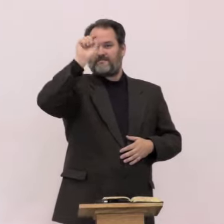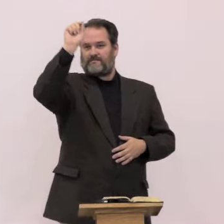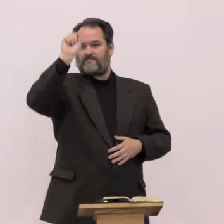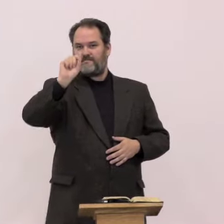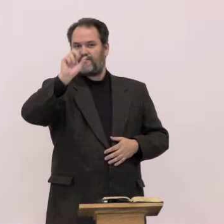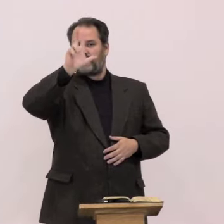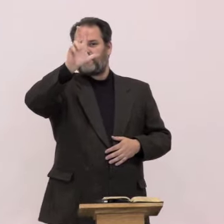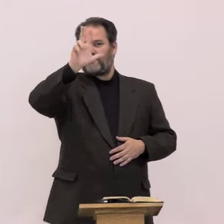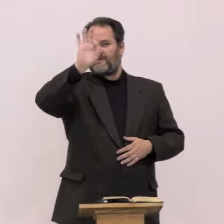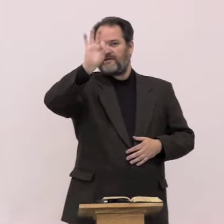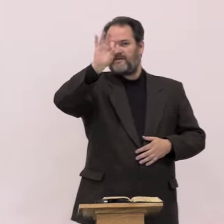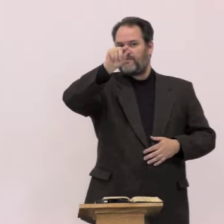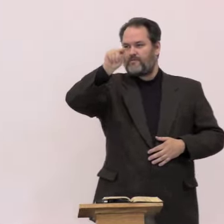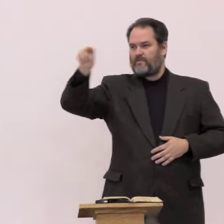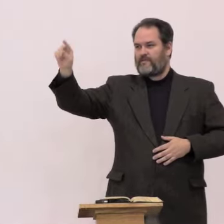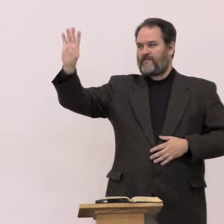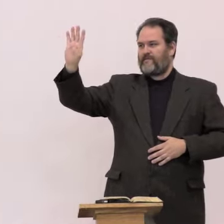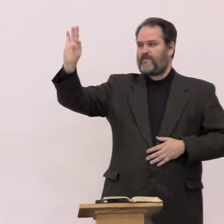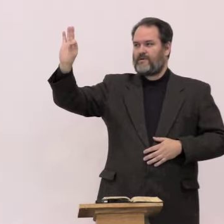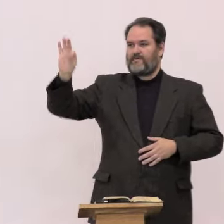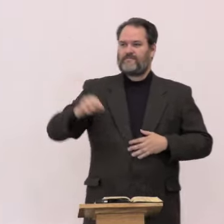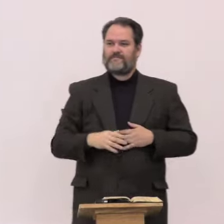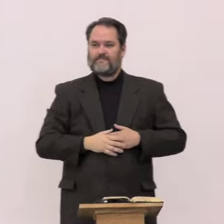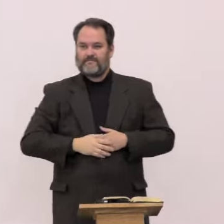Chapter 6, verse 39, 40.